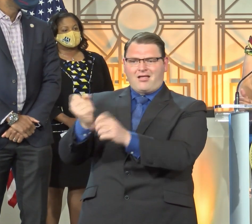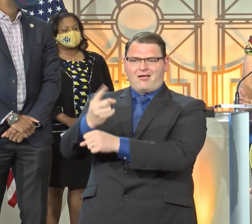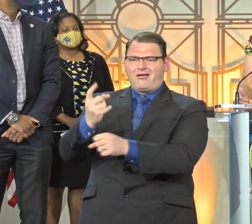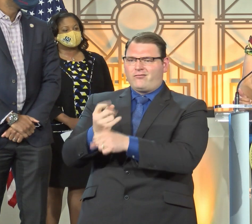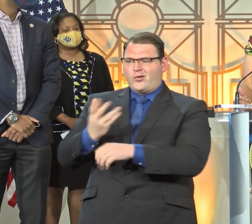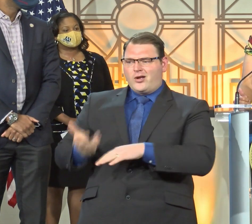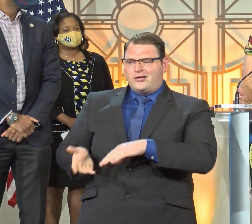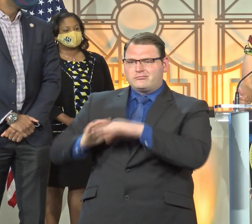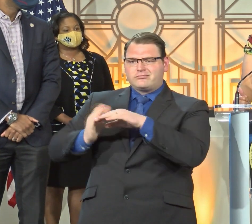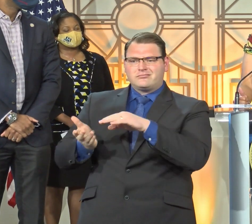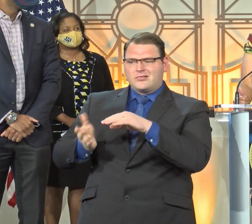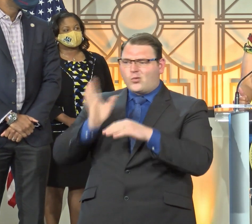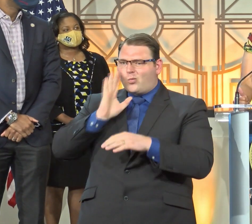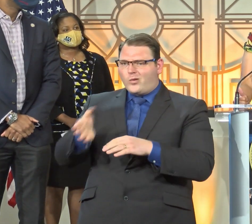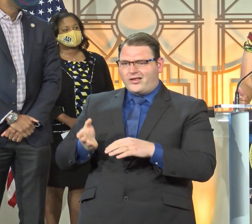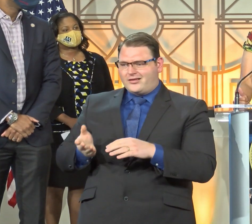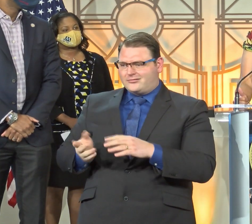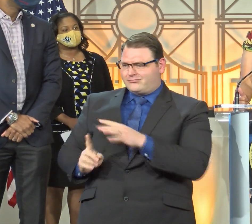whatever, but it is for real.